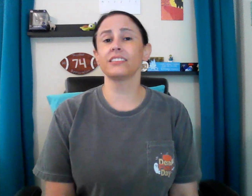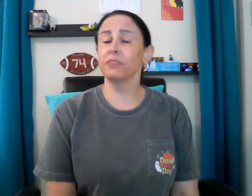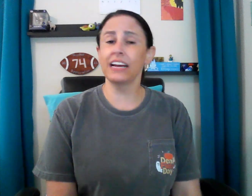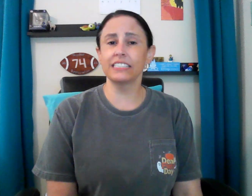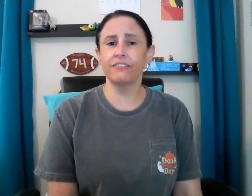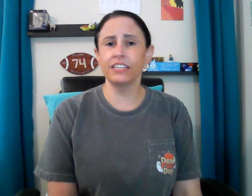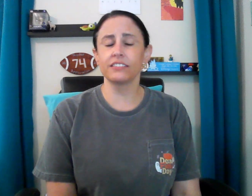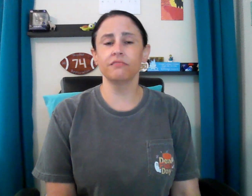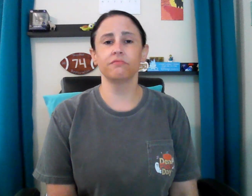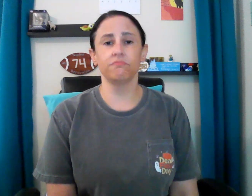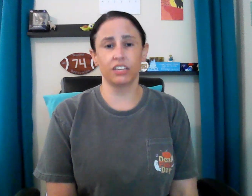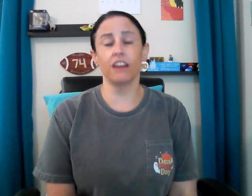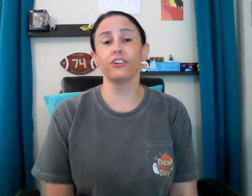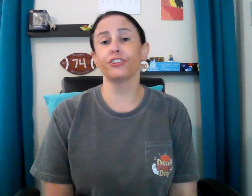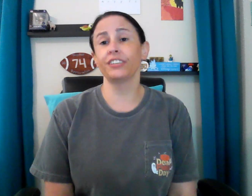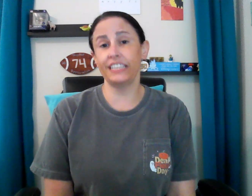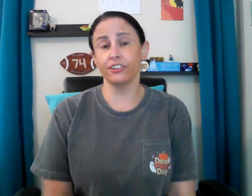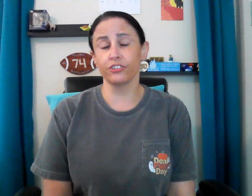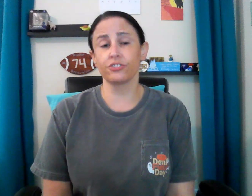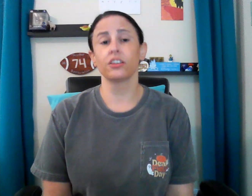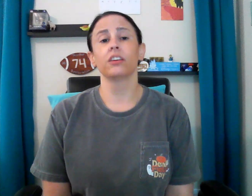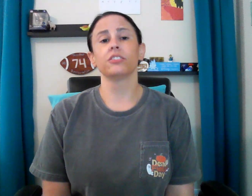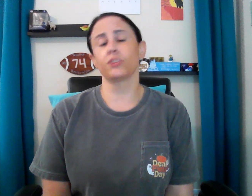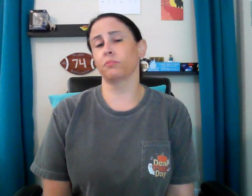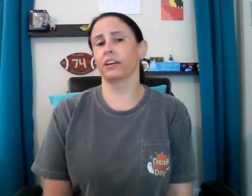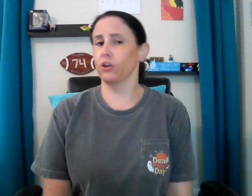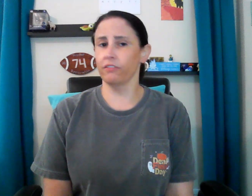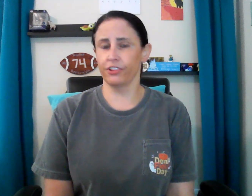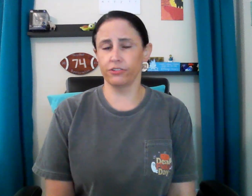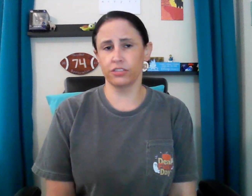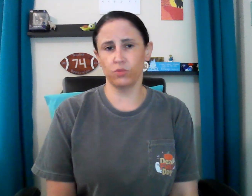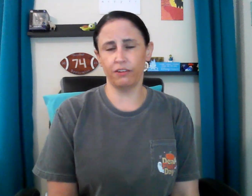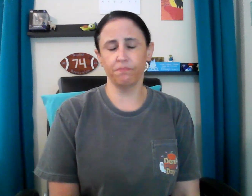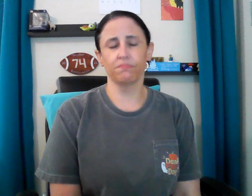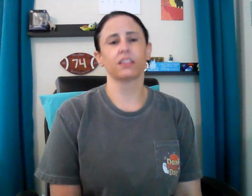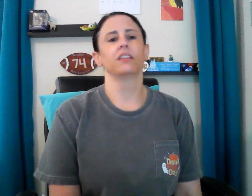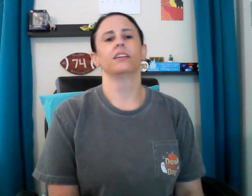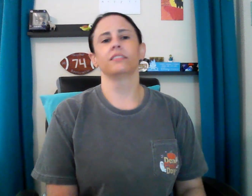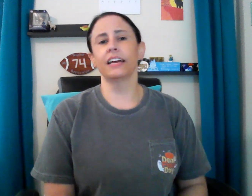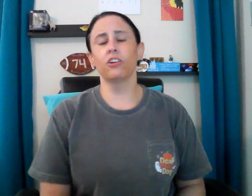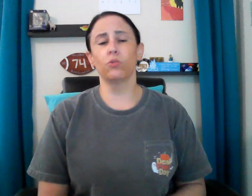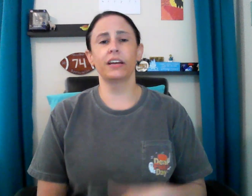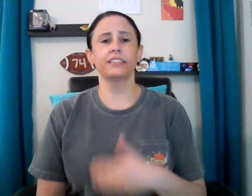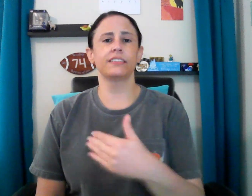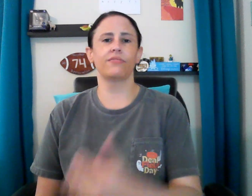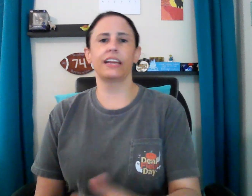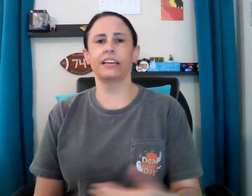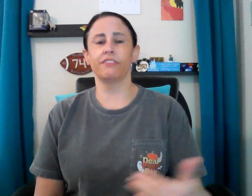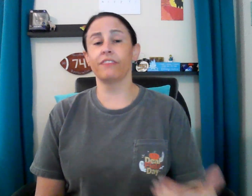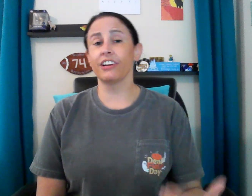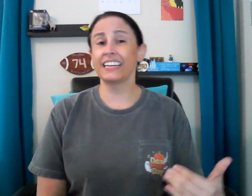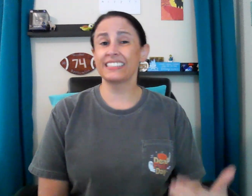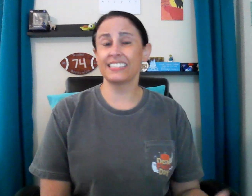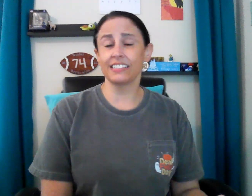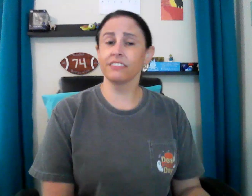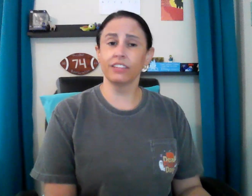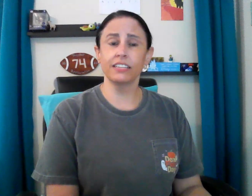of the activities cover years. So I'm going to go over those as well. Like always, they give a very extensive list